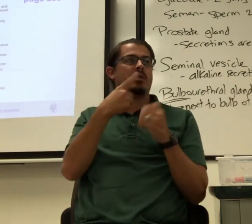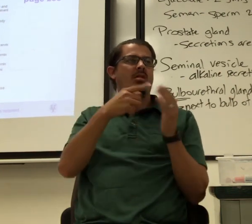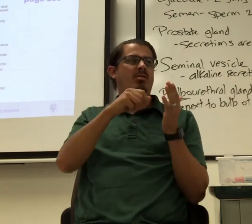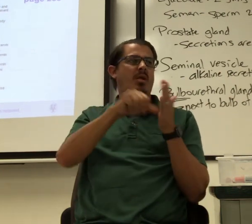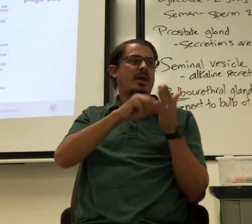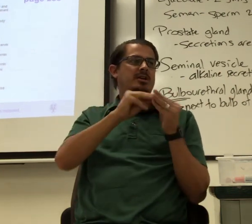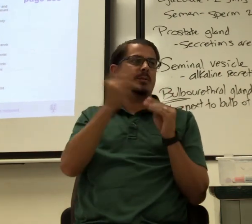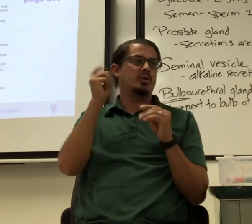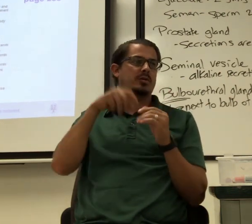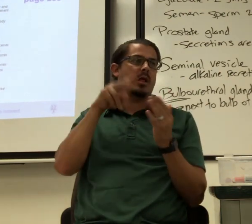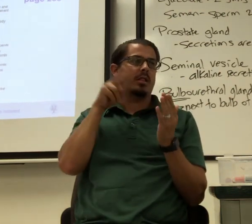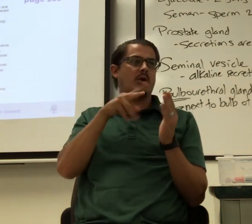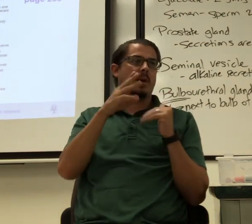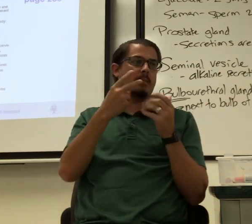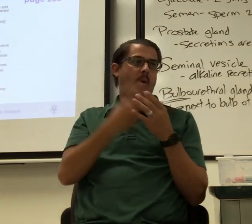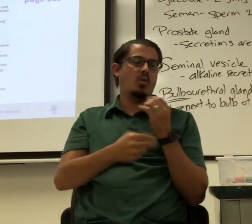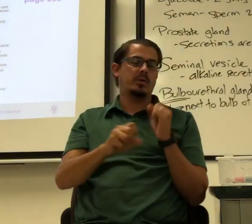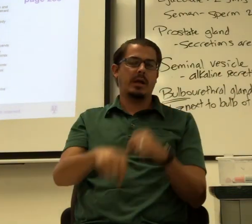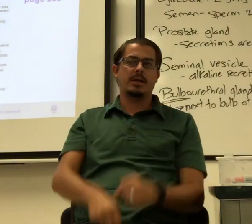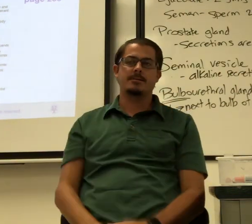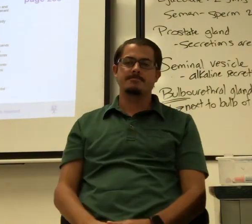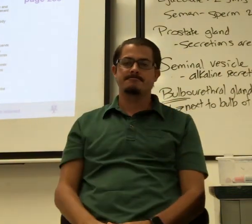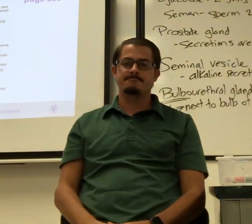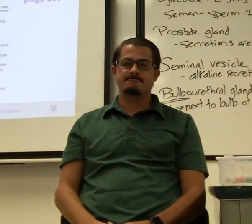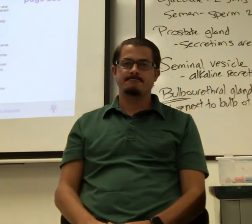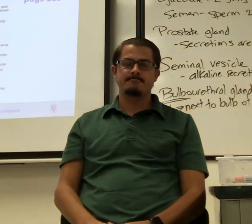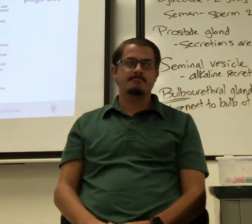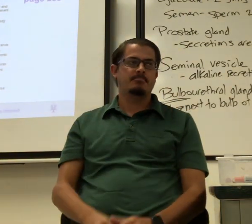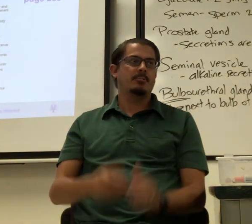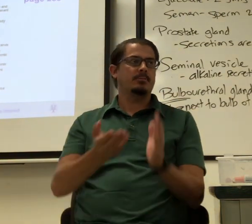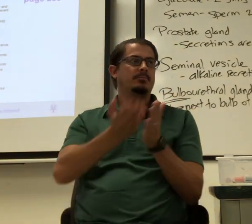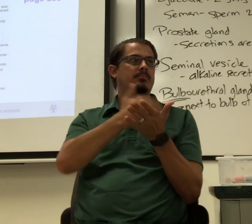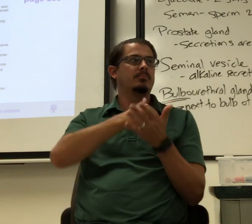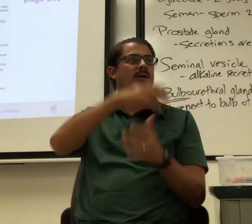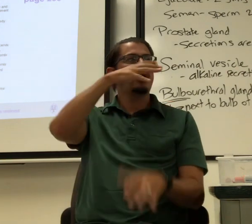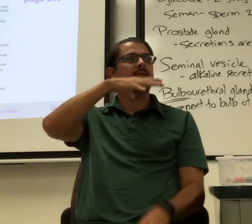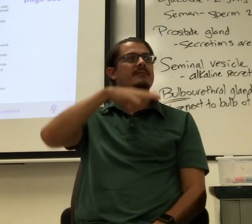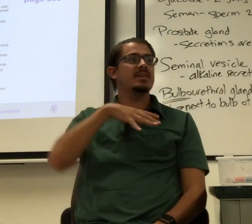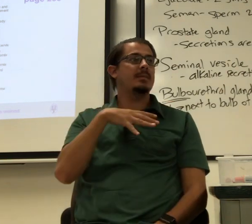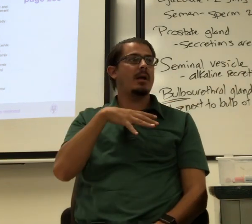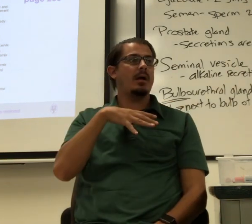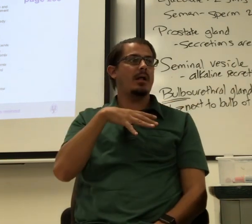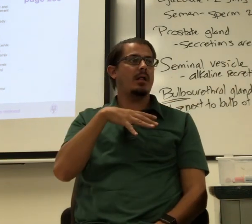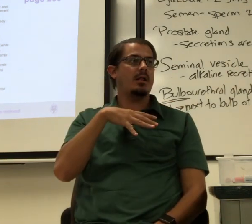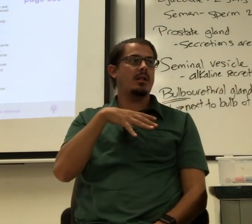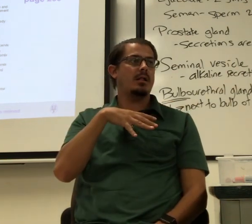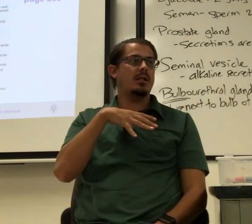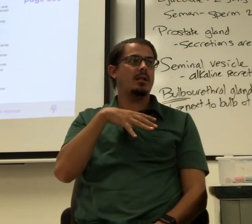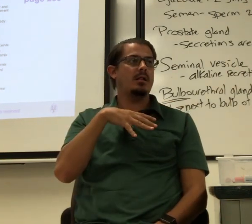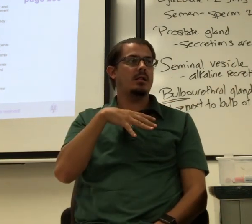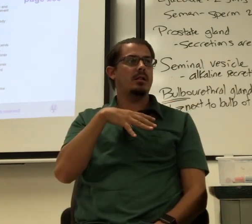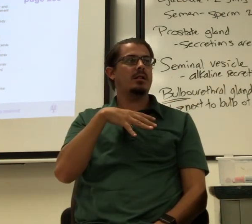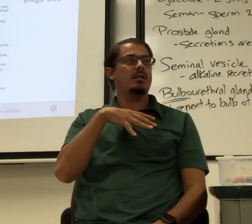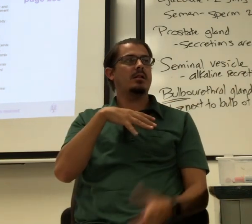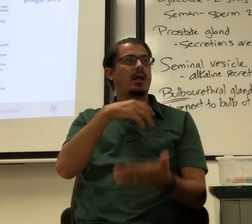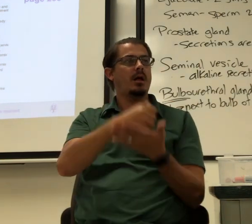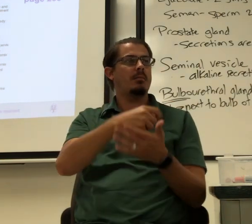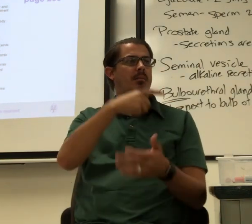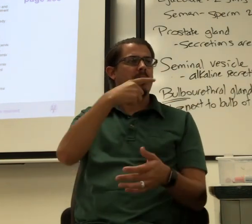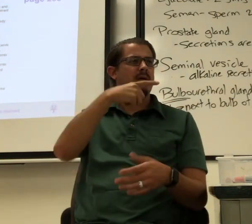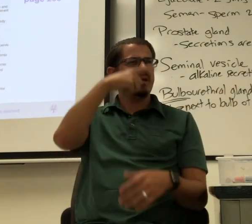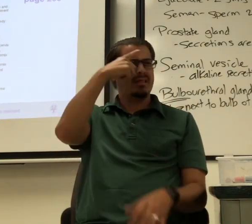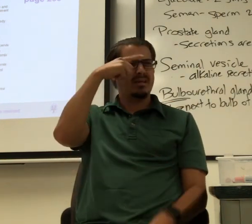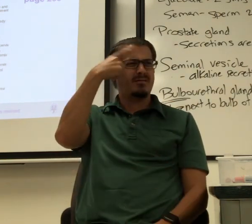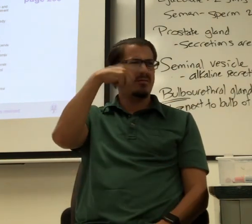both. But and to give you an overview of the female contribution, I think for male I gave the